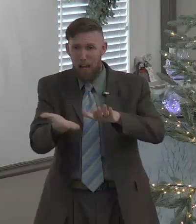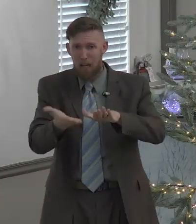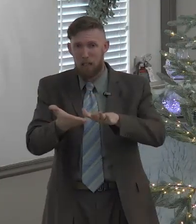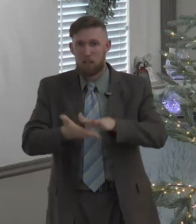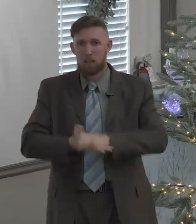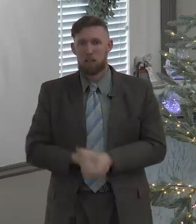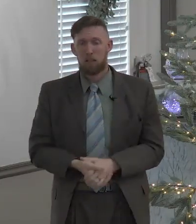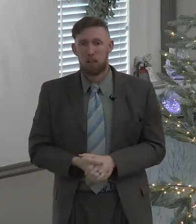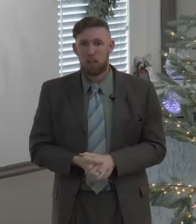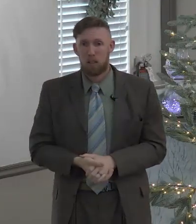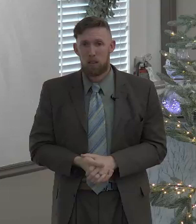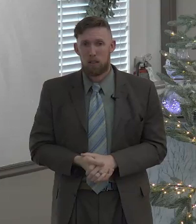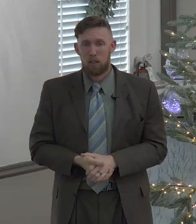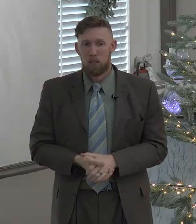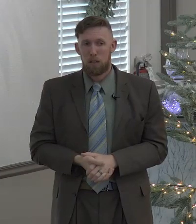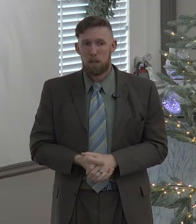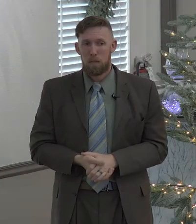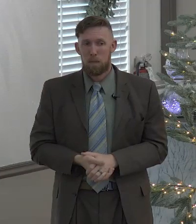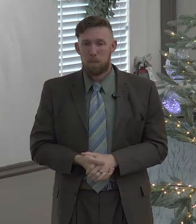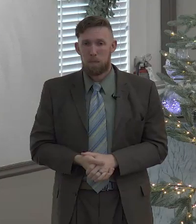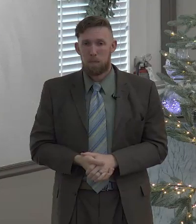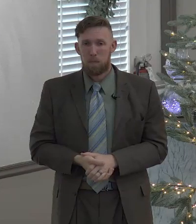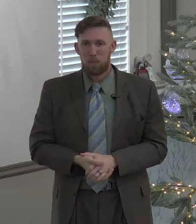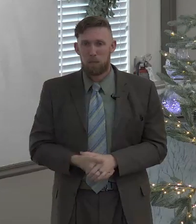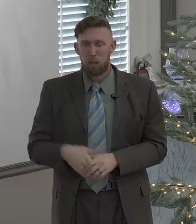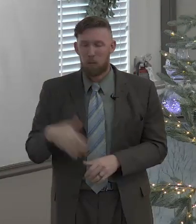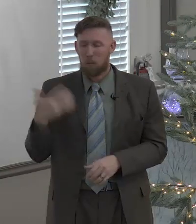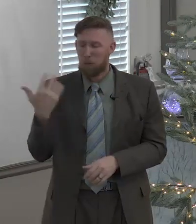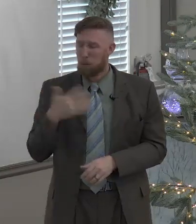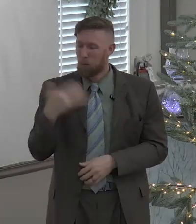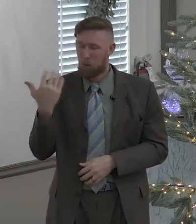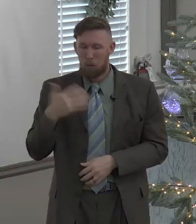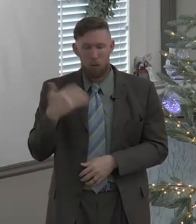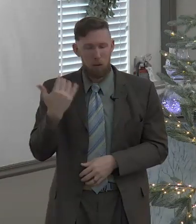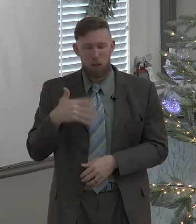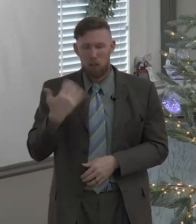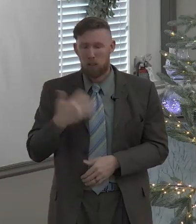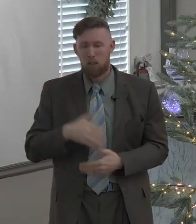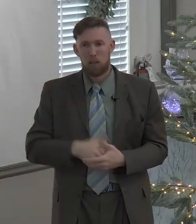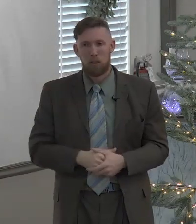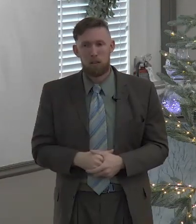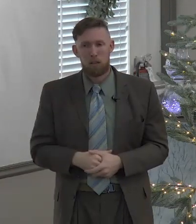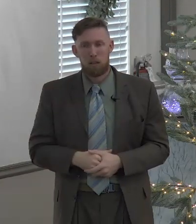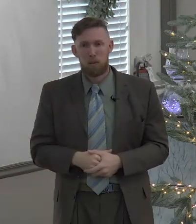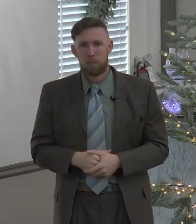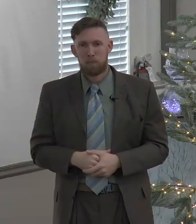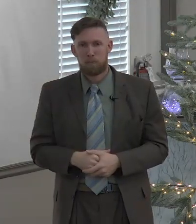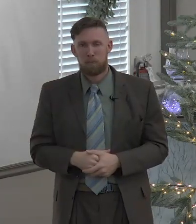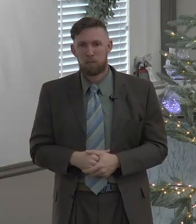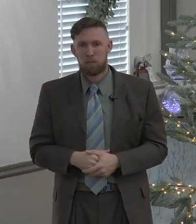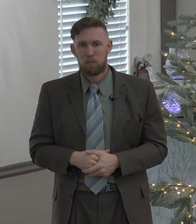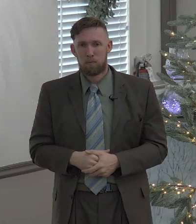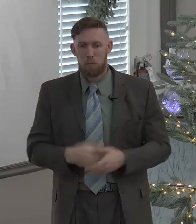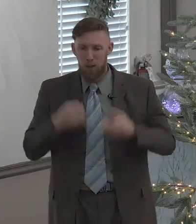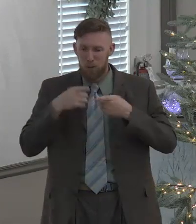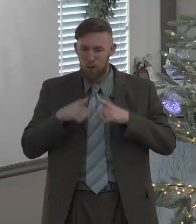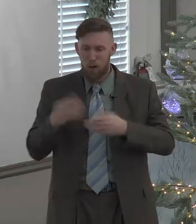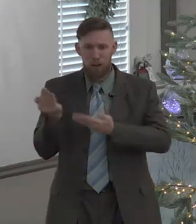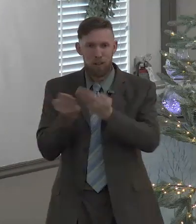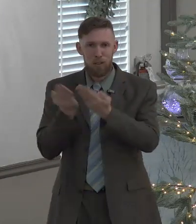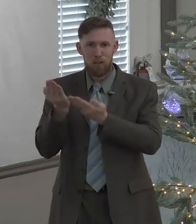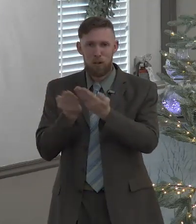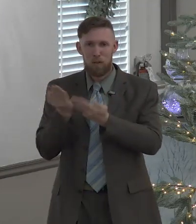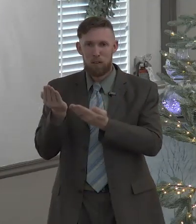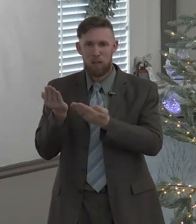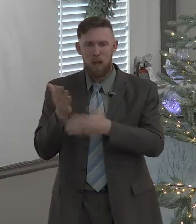talk about the spectrum of life, and they all gone in an instant. What in the